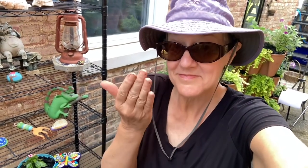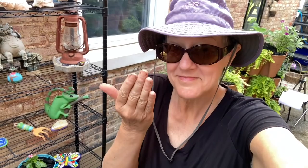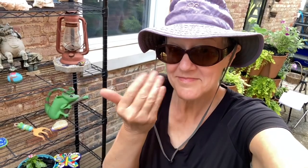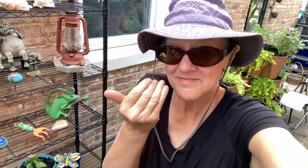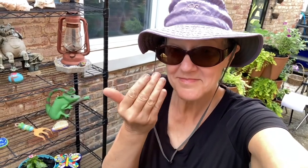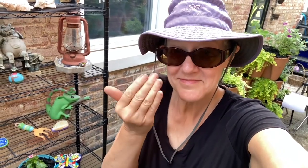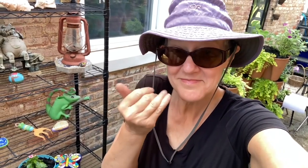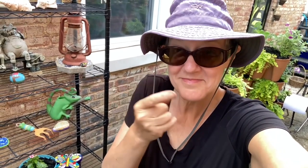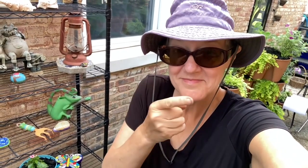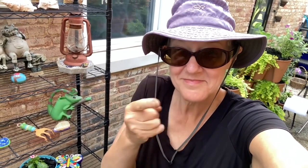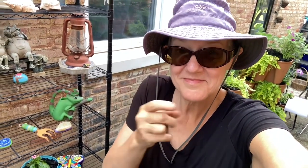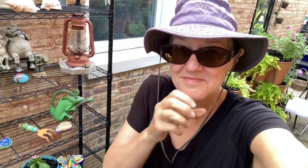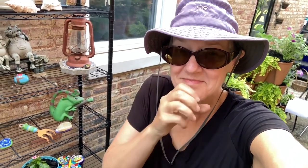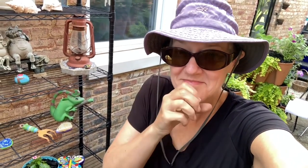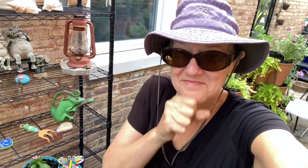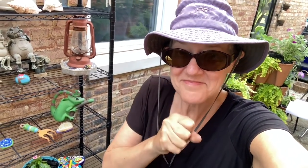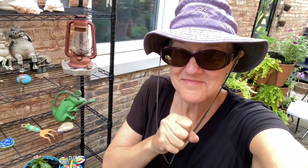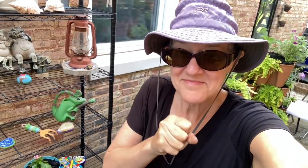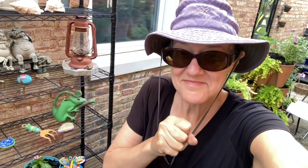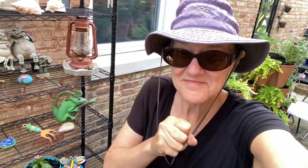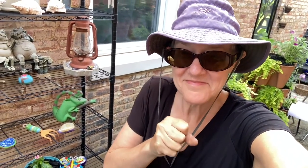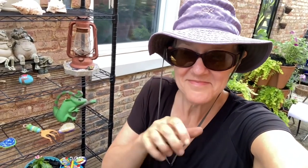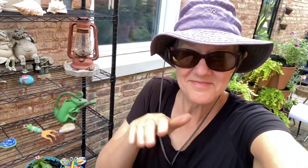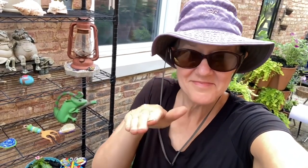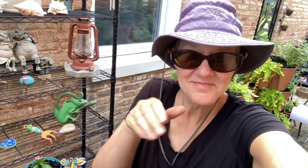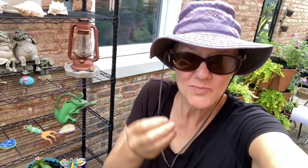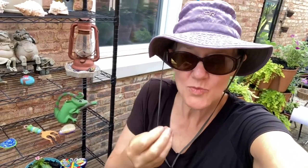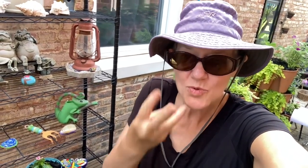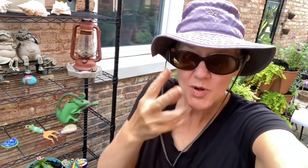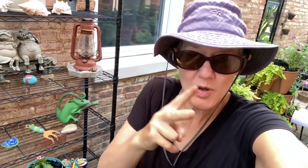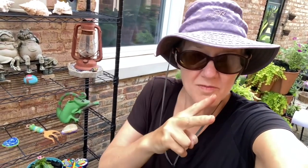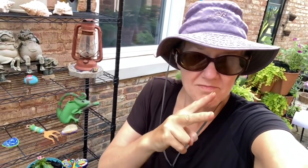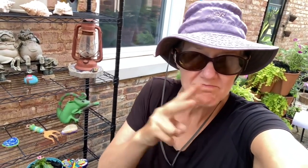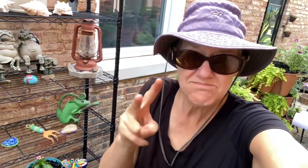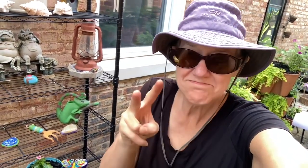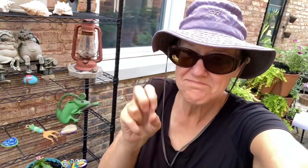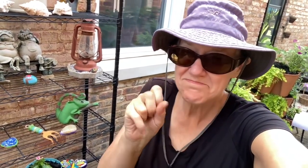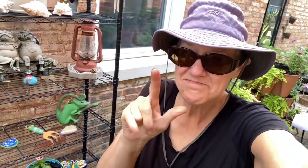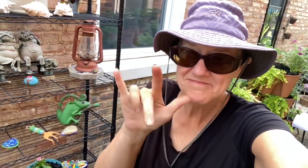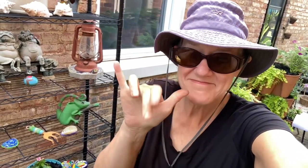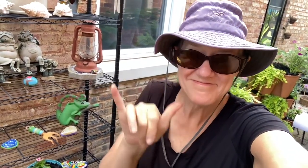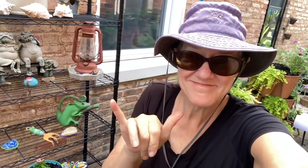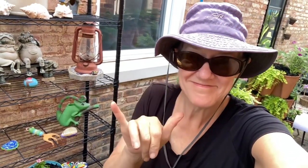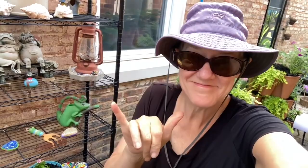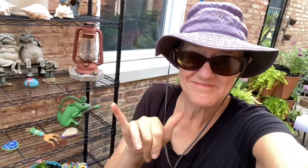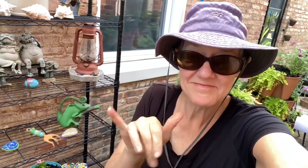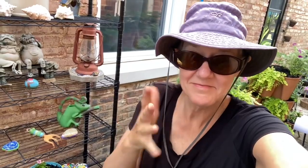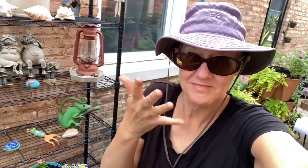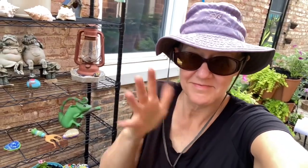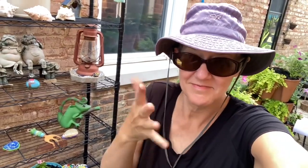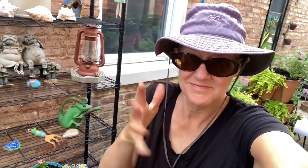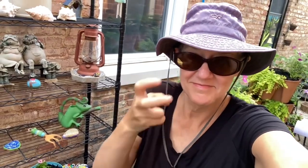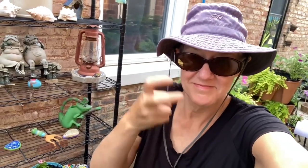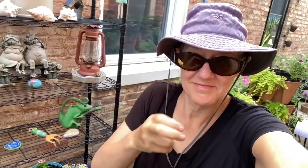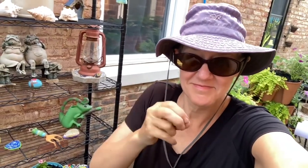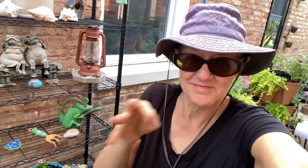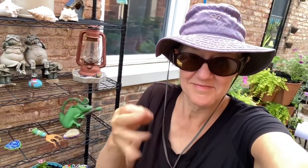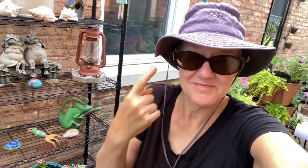These plants are 15 weeks old. They grow very slowly, and they've